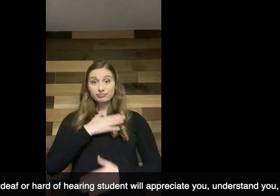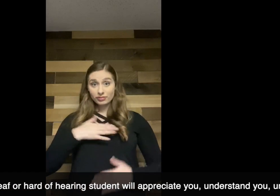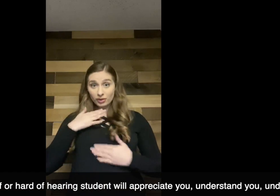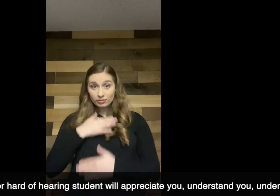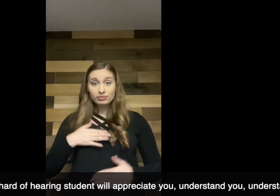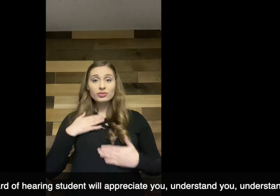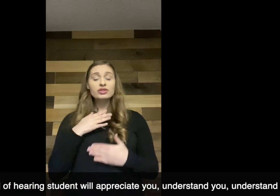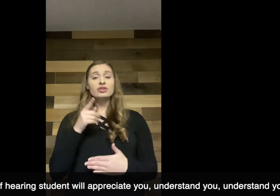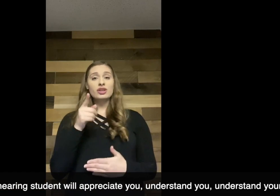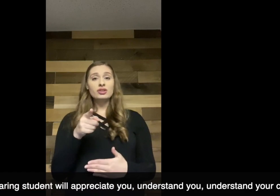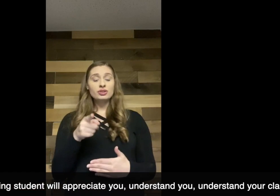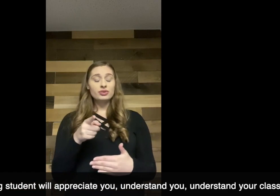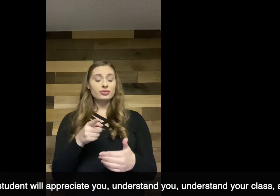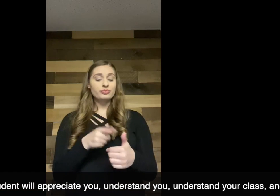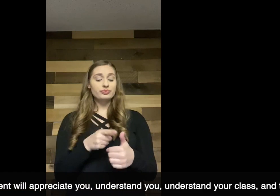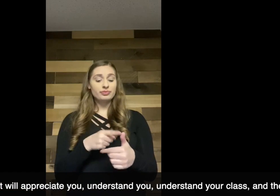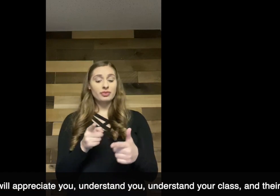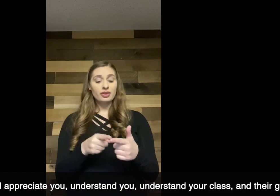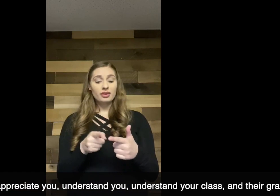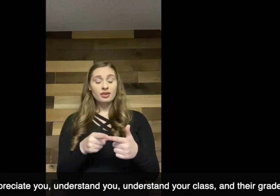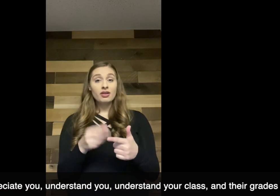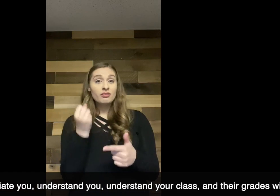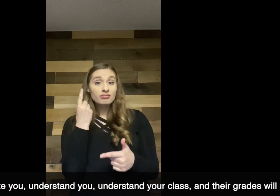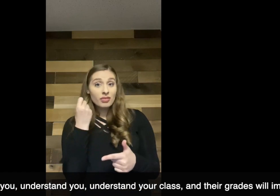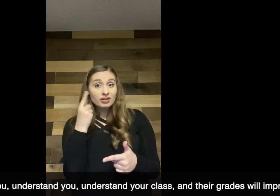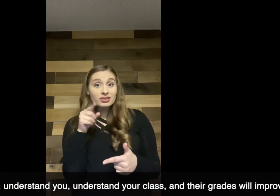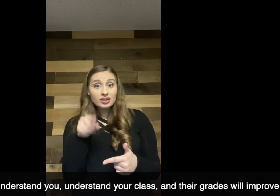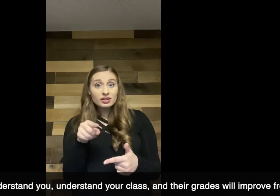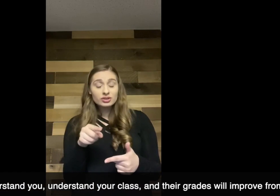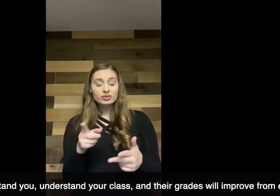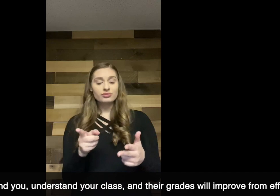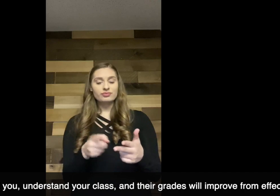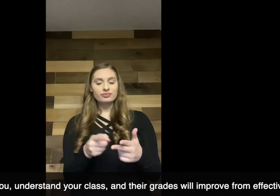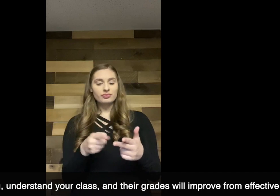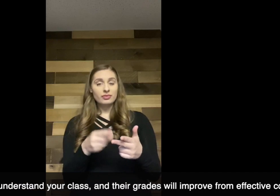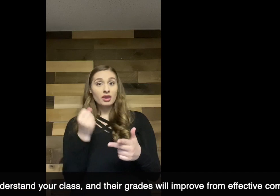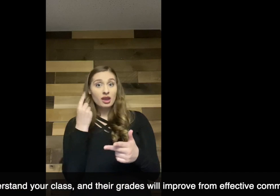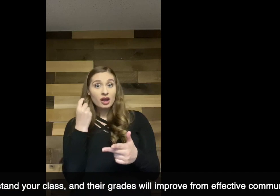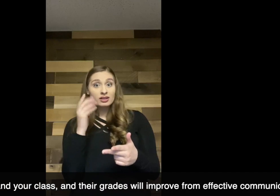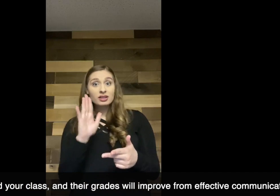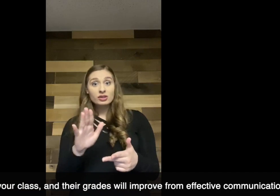class, and their grades will improve from effective communication.